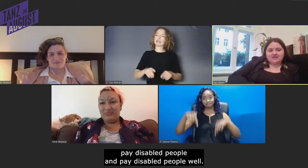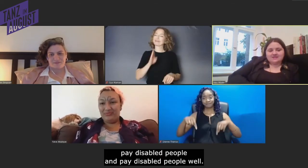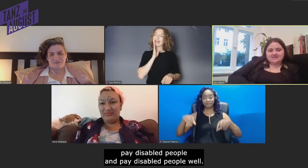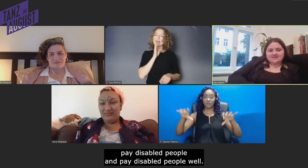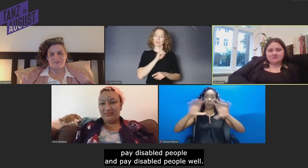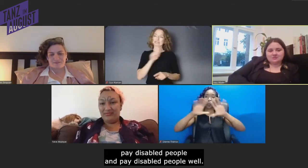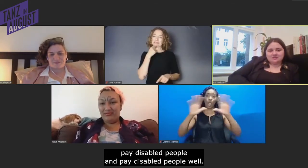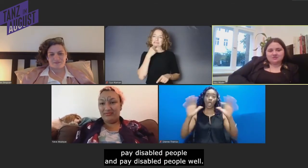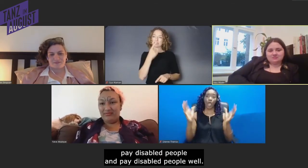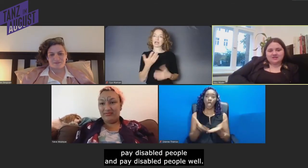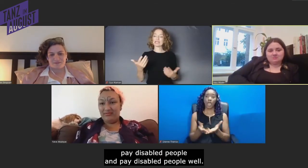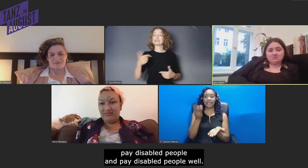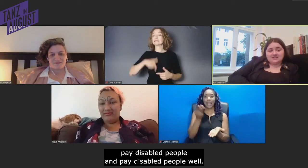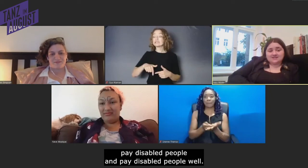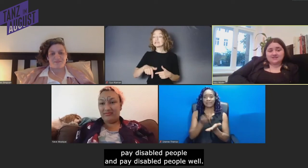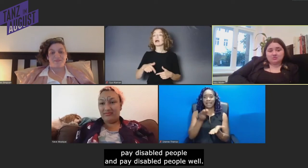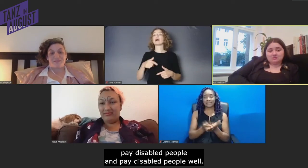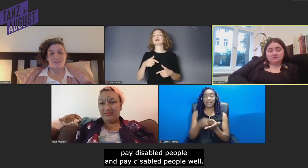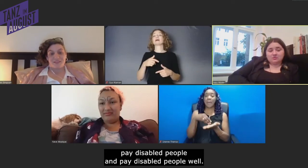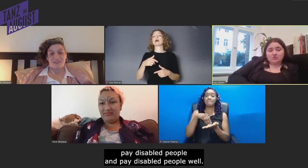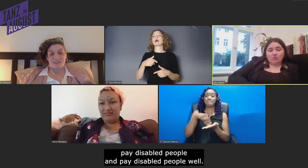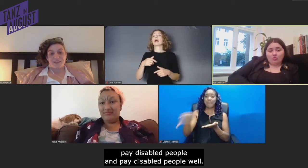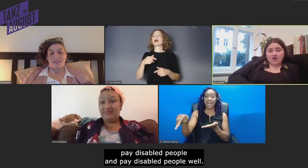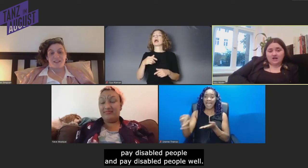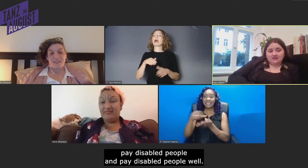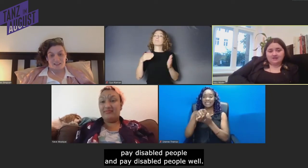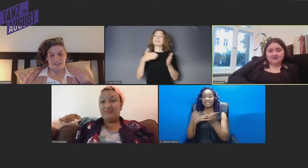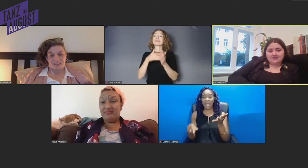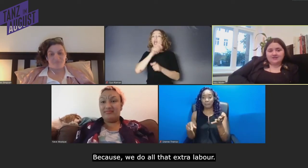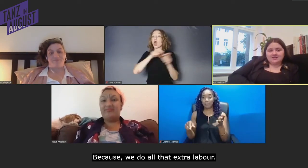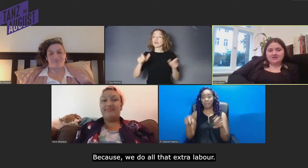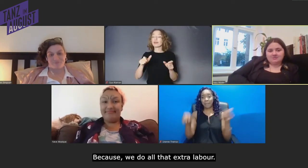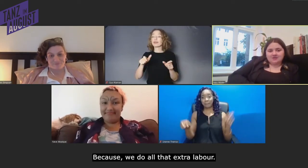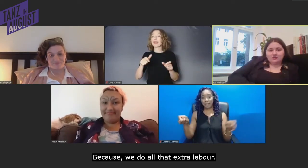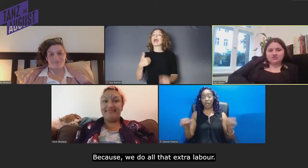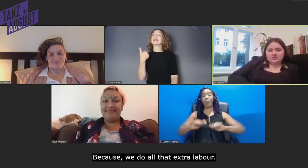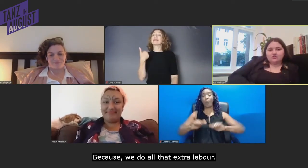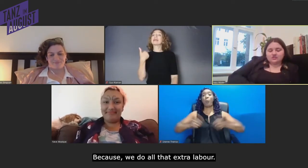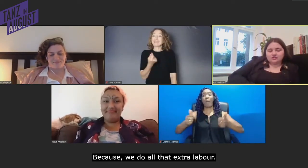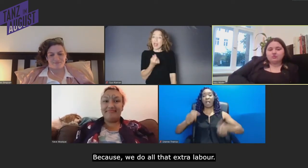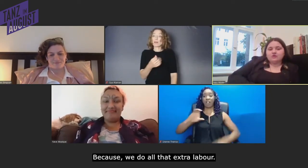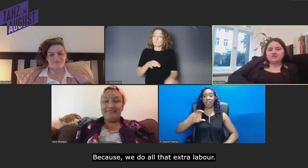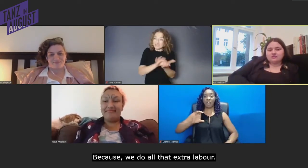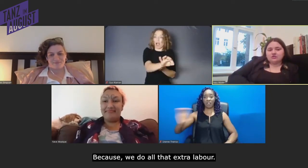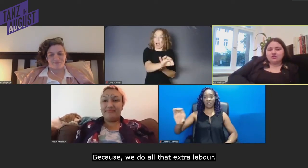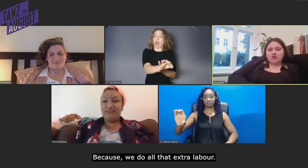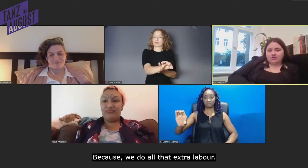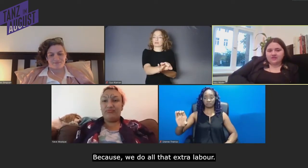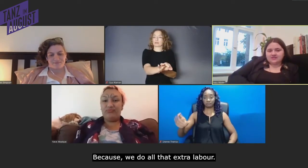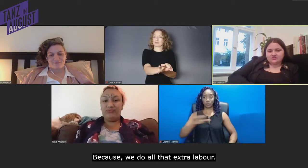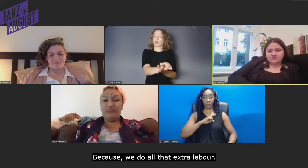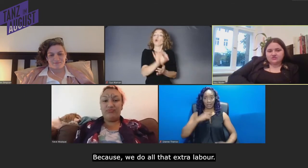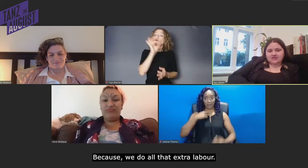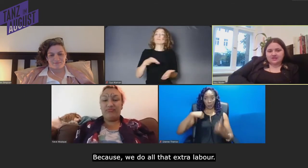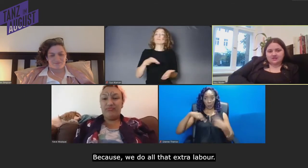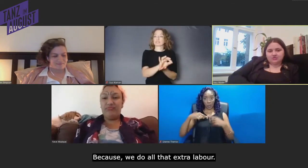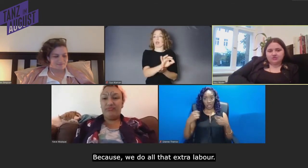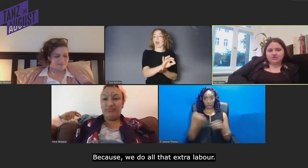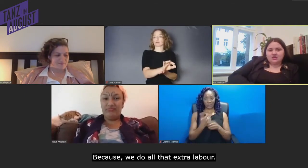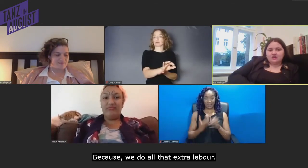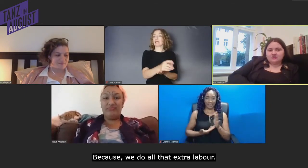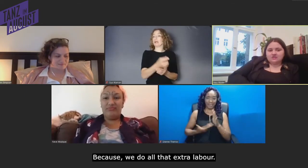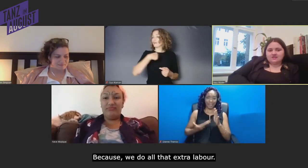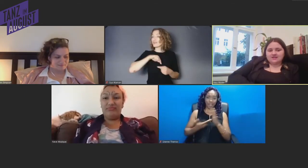pay disabled people and pay disabled people well, because also we are doing all that extra